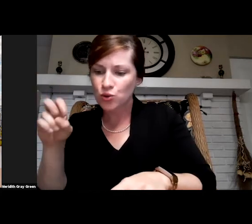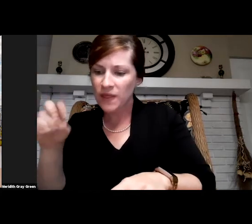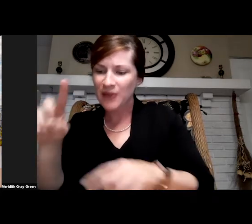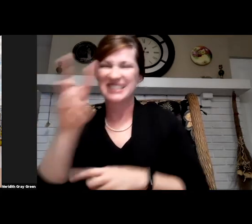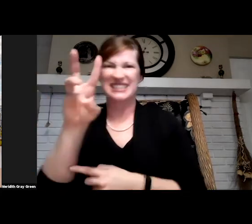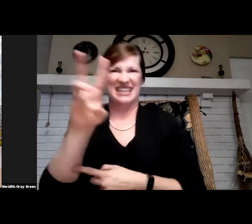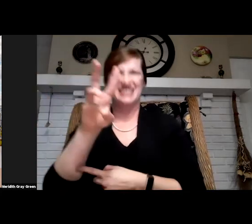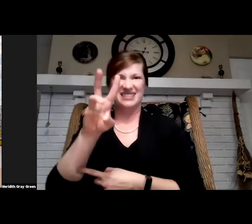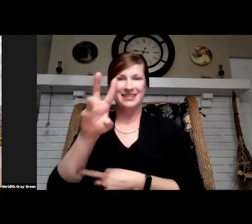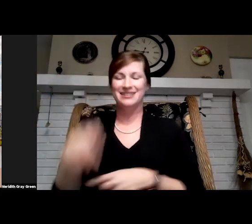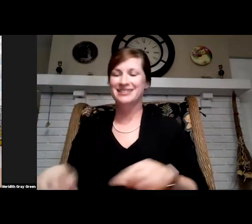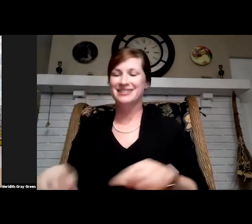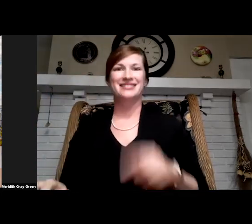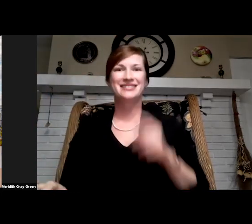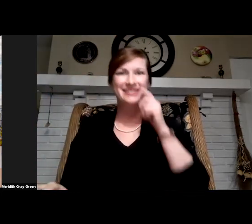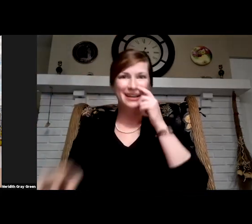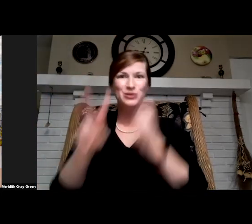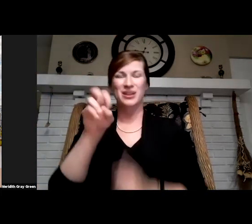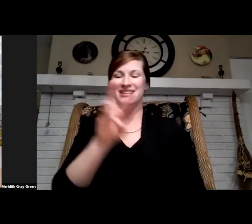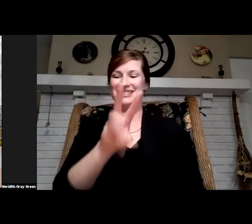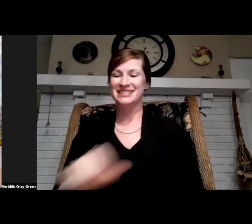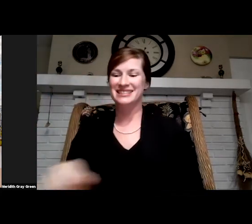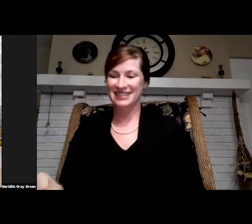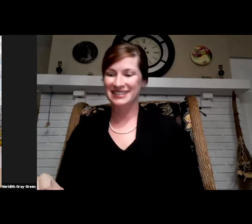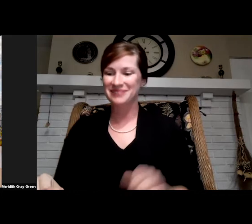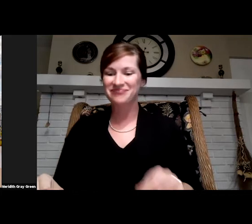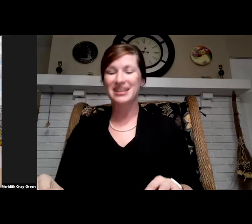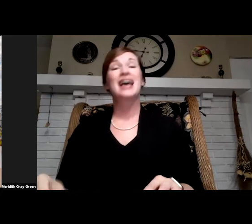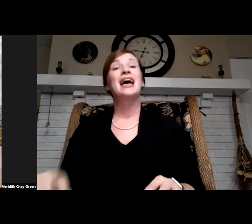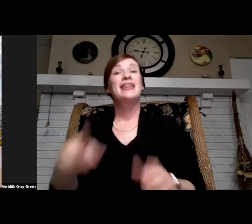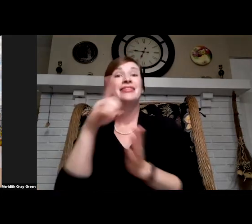in, where was I at? 2006.